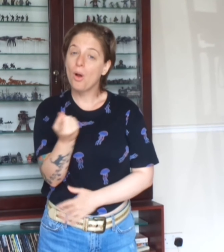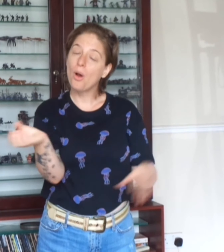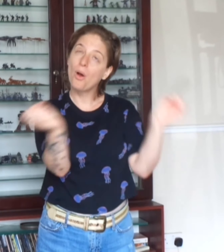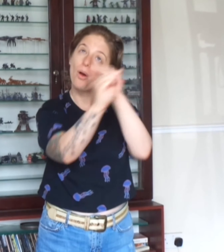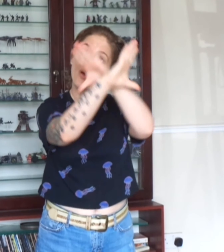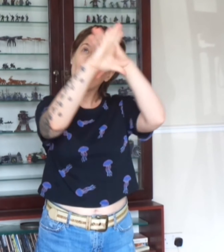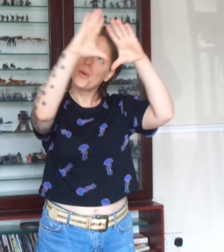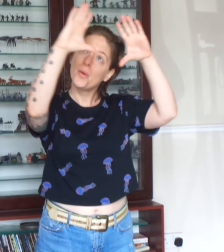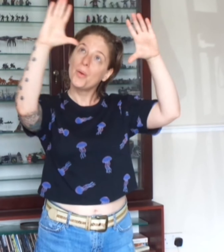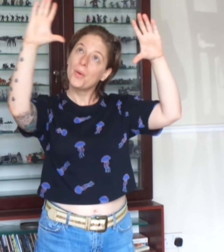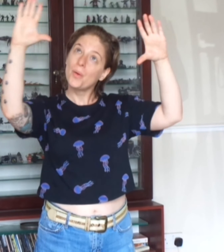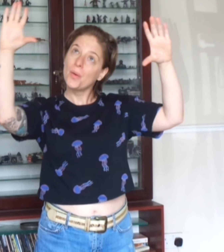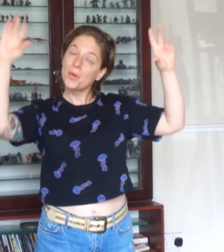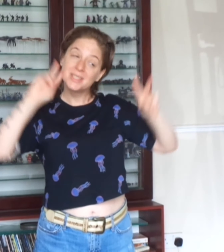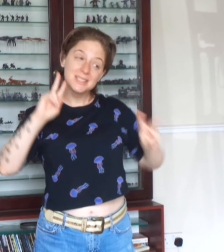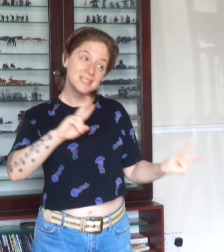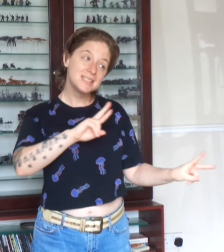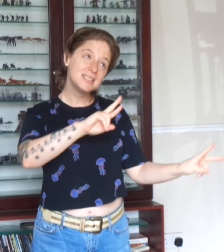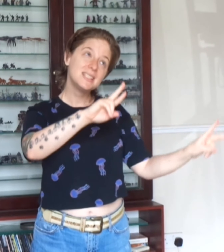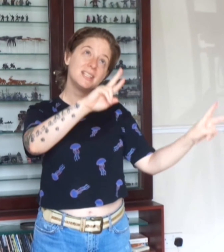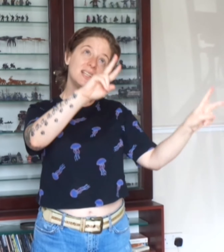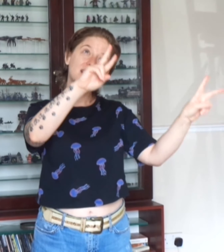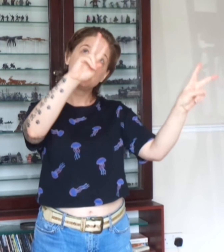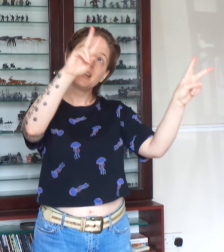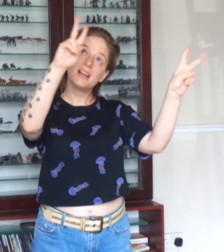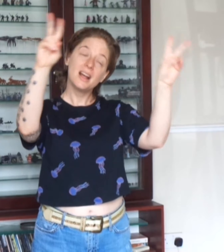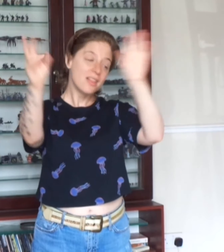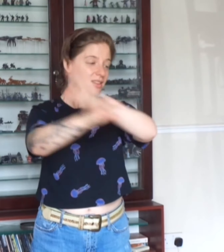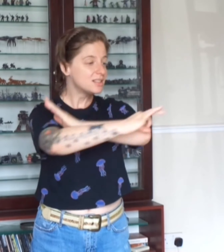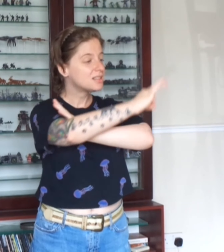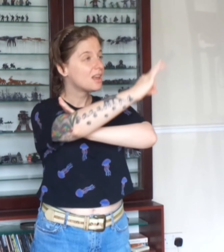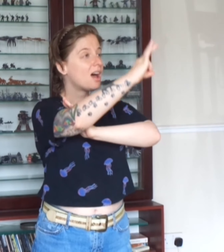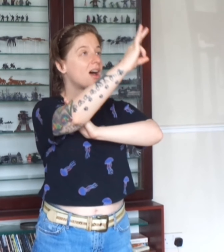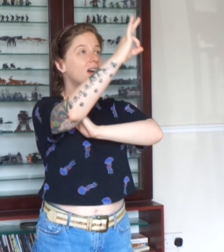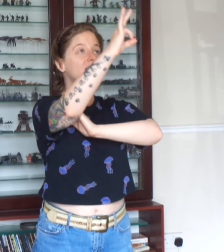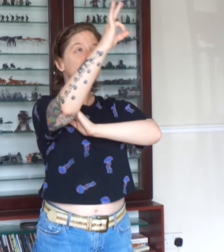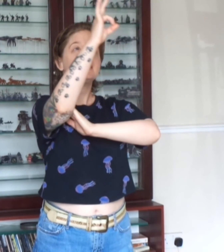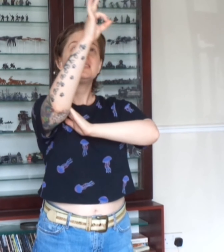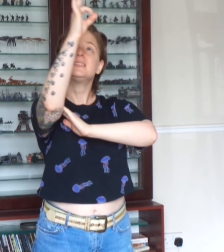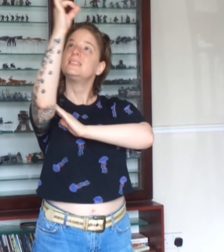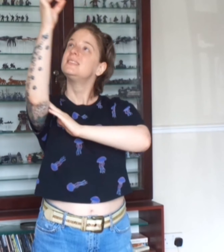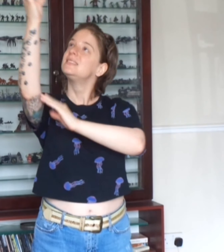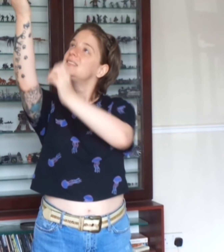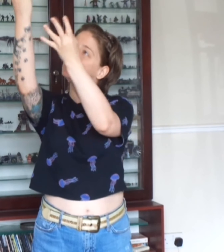you'll see the sun come shining through